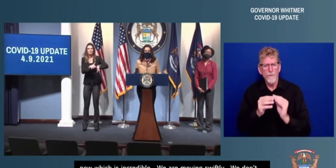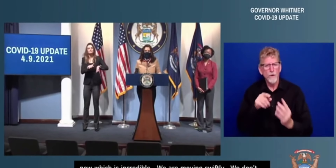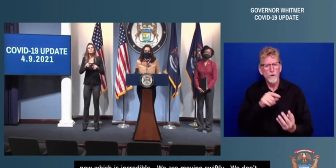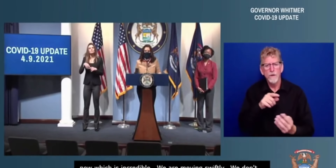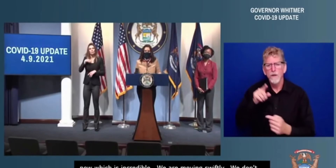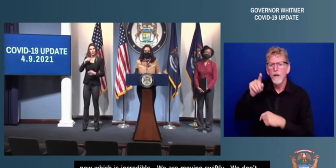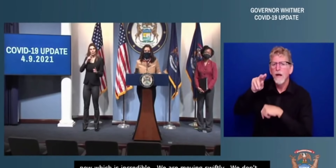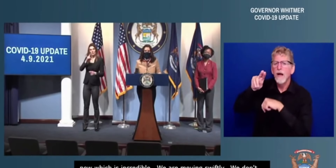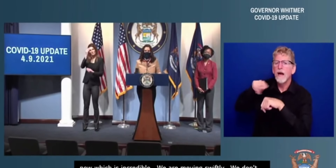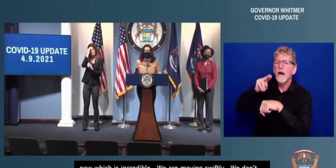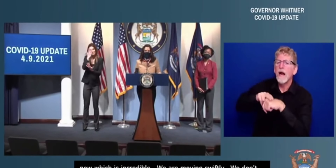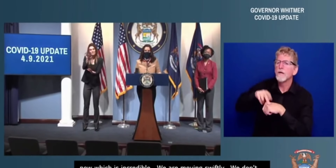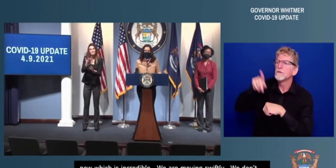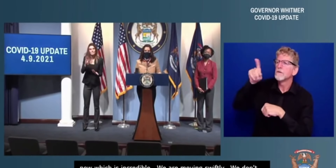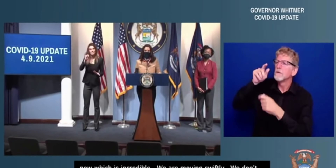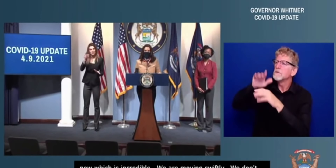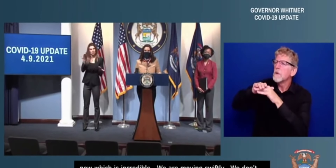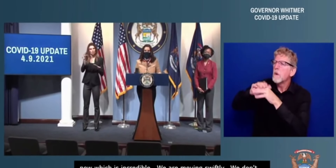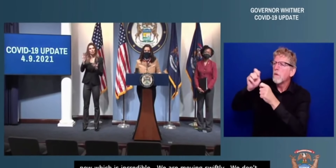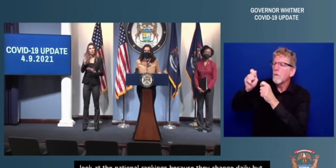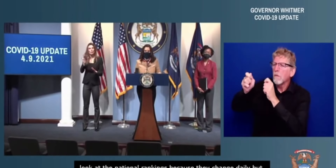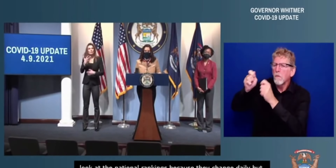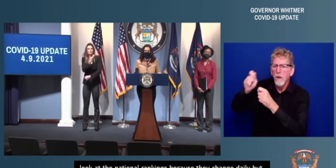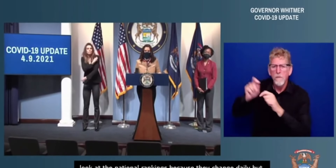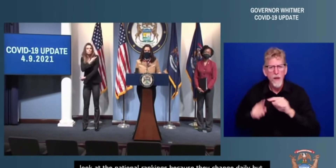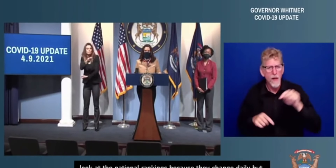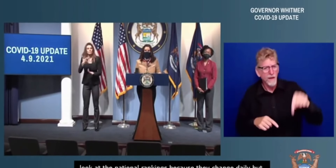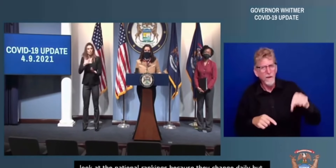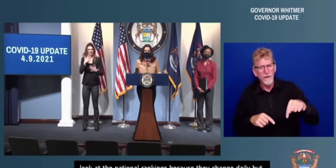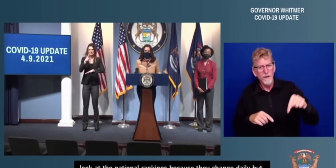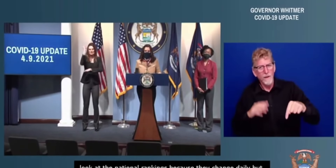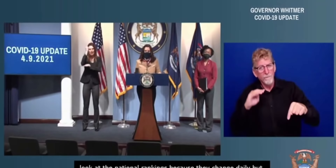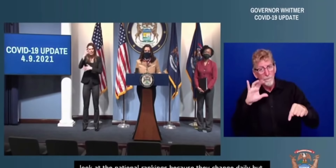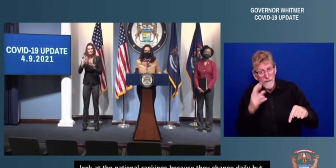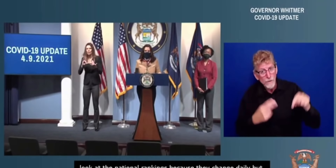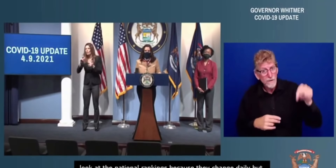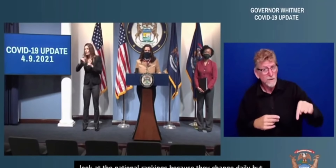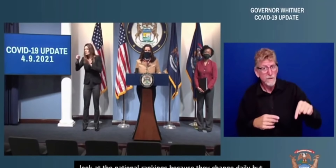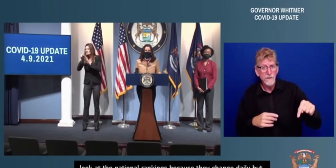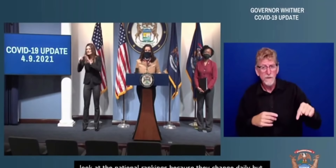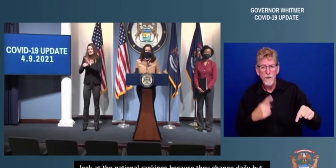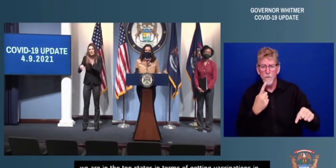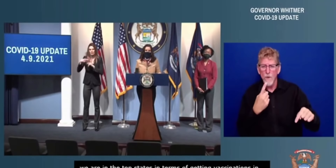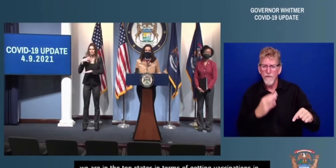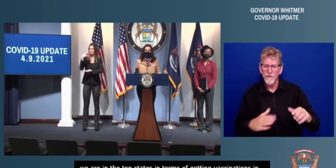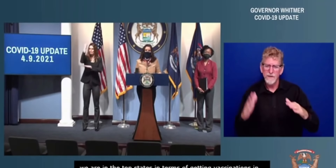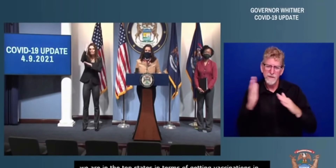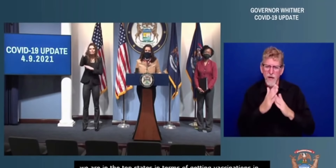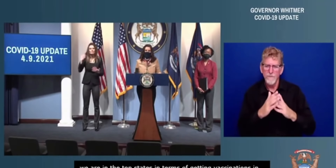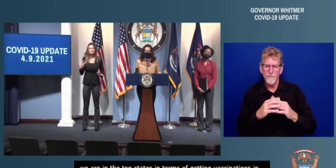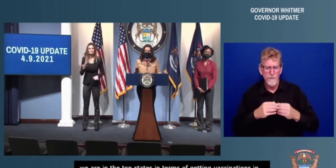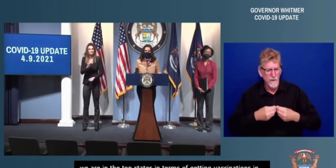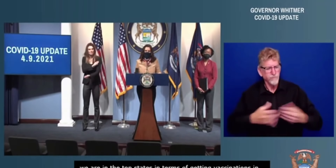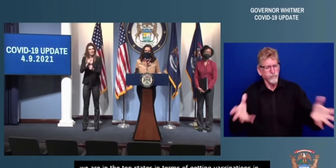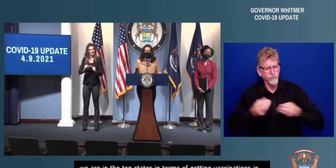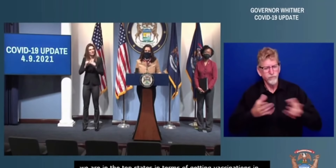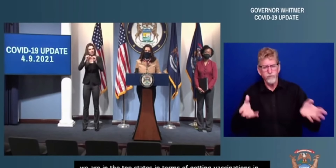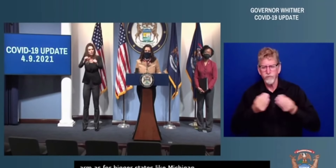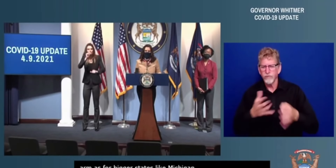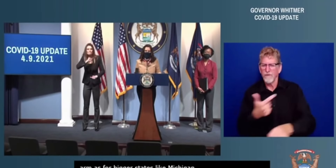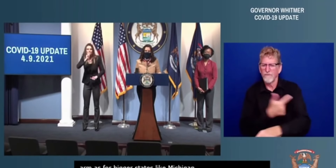in the top states in terms of getting vaccinations in arms, especially for bigger states like Michigan. So we got to keep doing